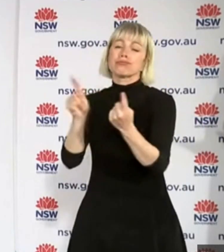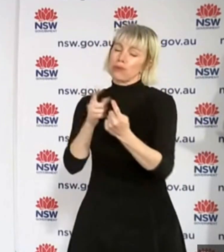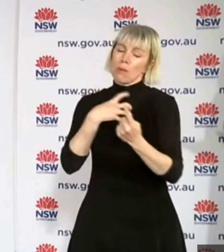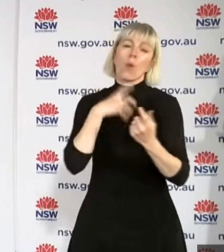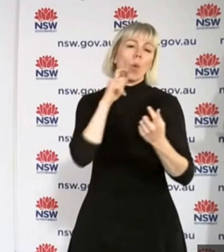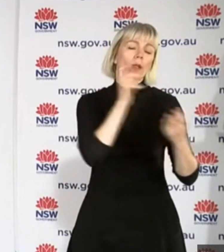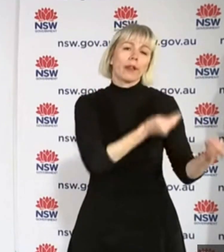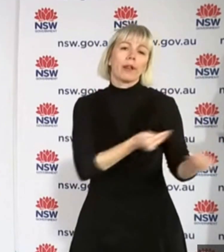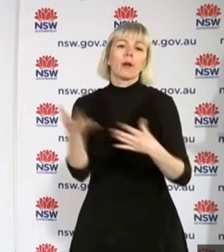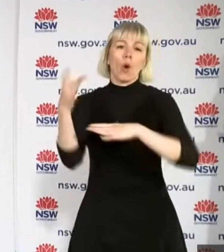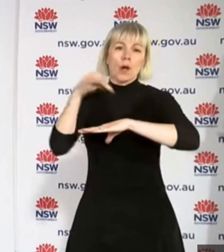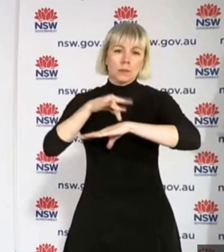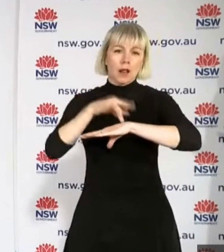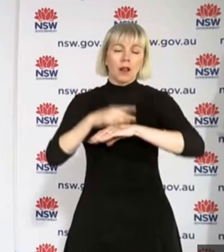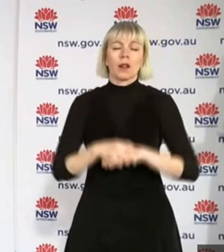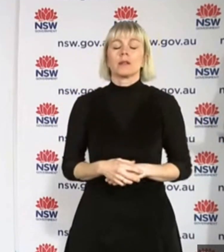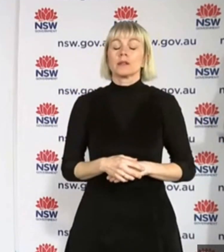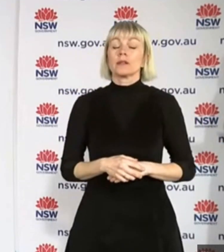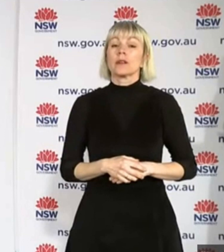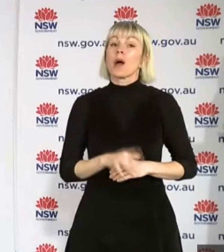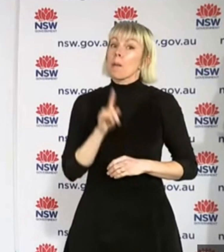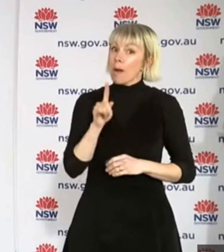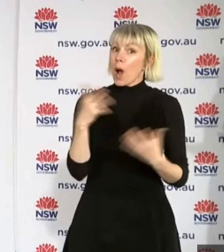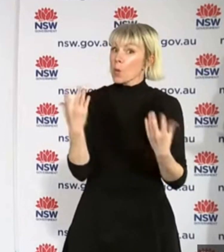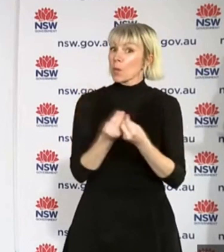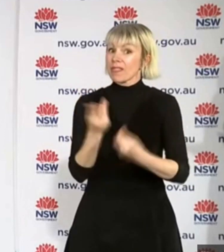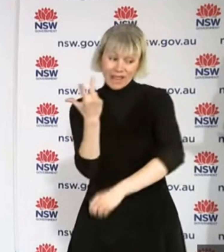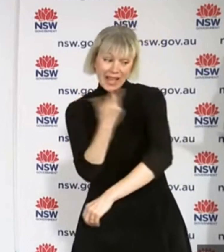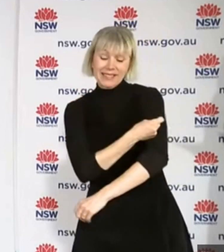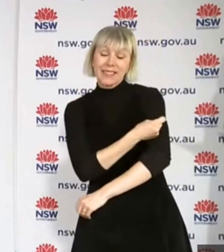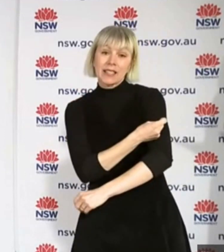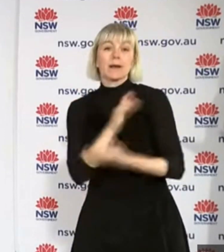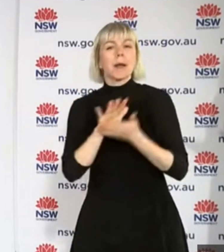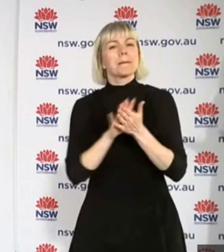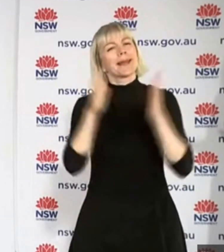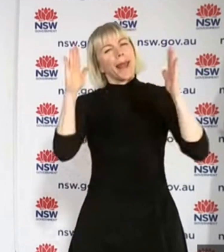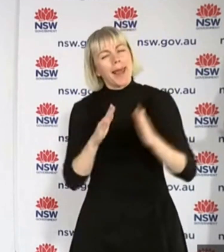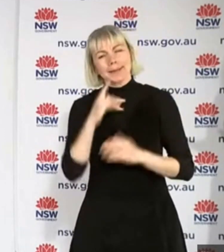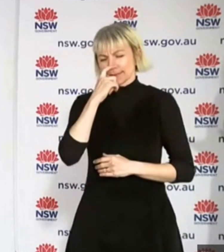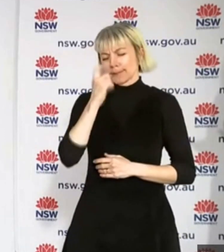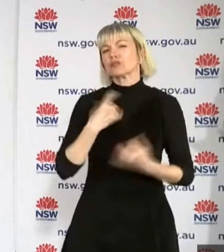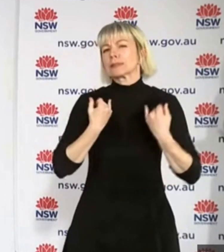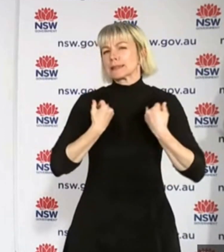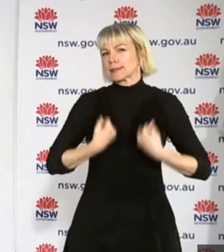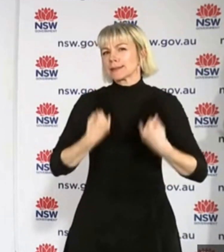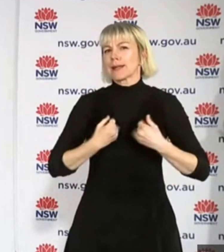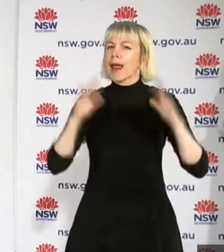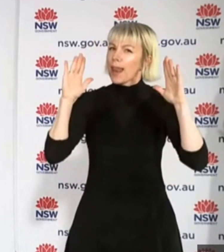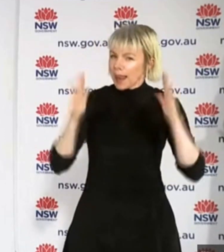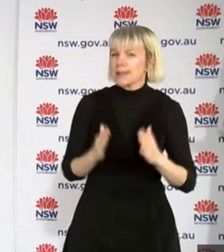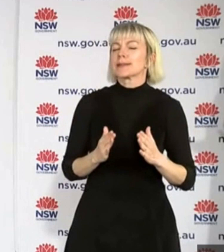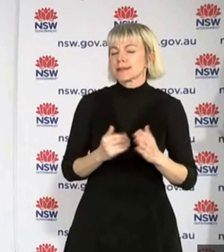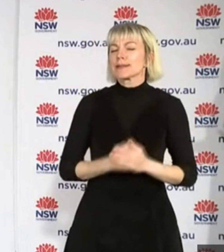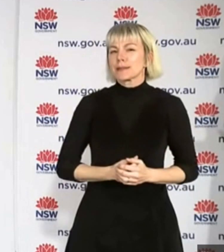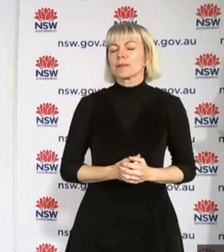first dose of the vaccine, and those people will have that extra layer of protection against ending up in hospital or worse. And the vaccine